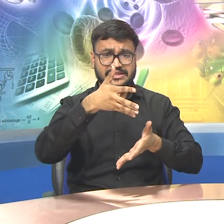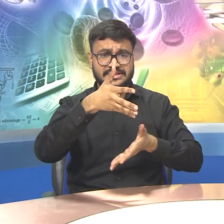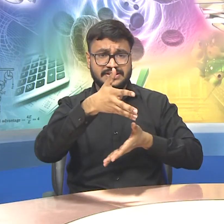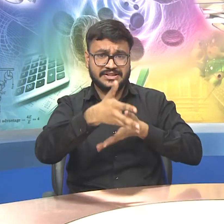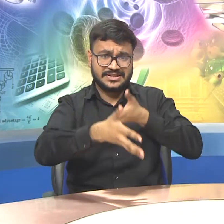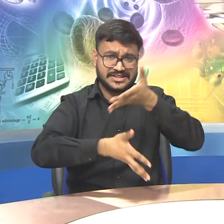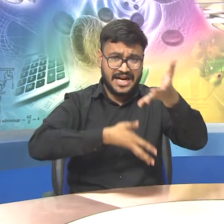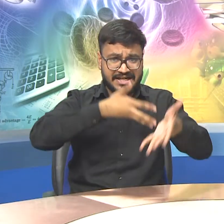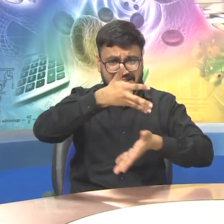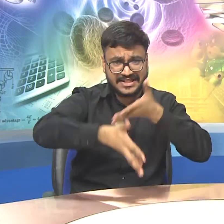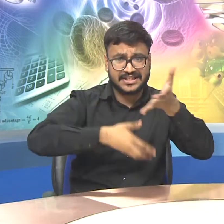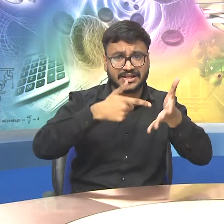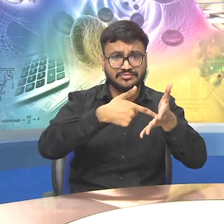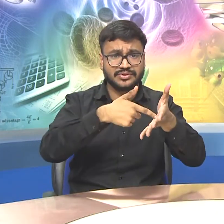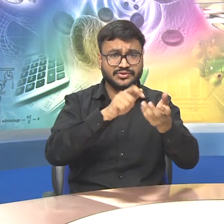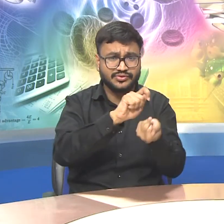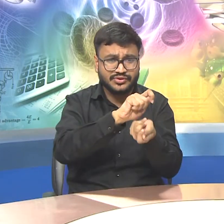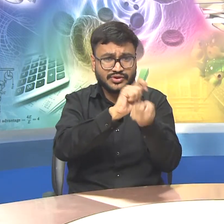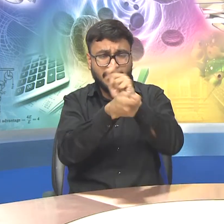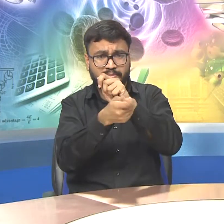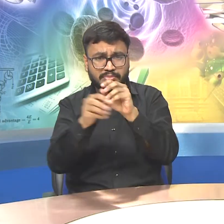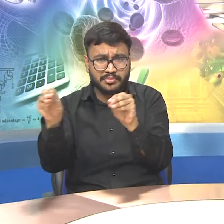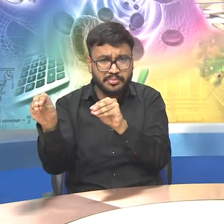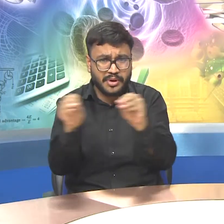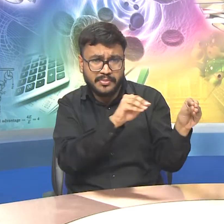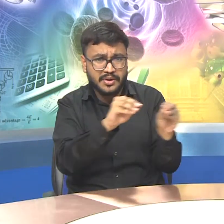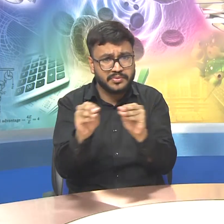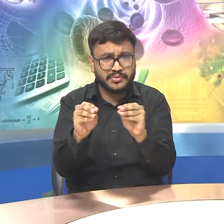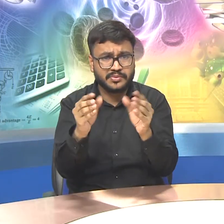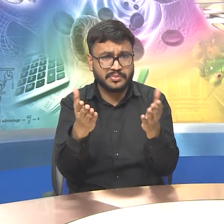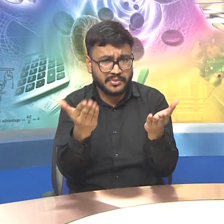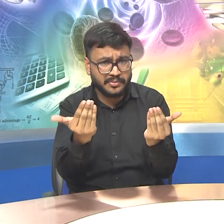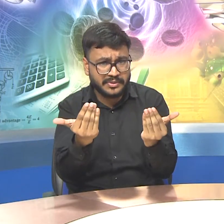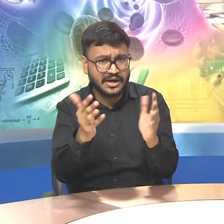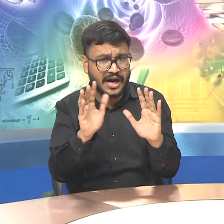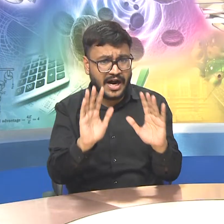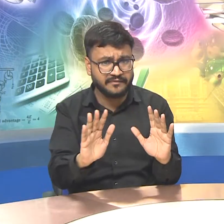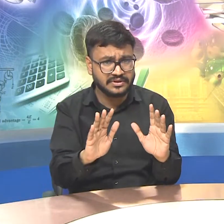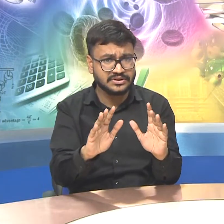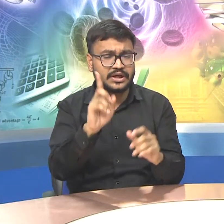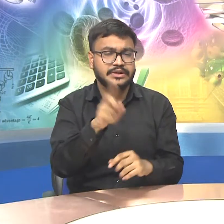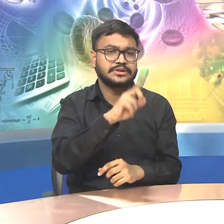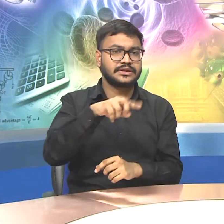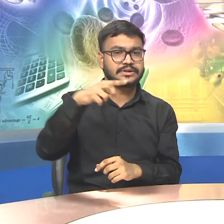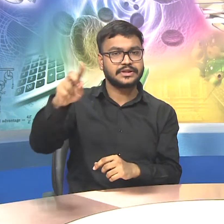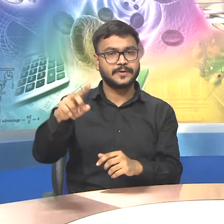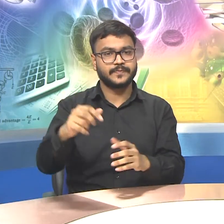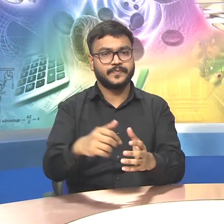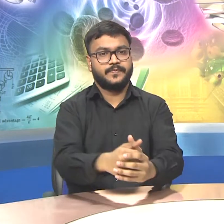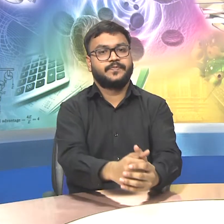First, it is possible to change meaning of the sign by changing movements.